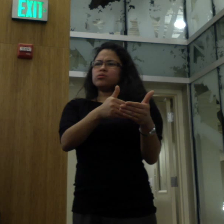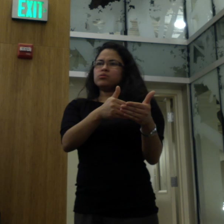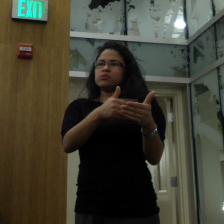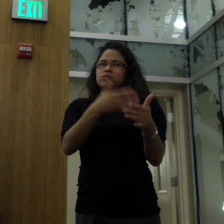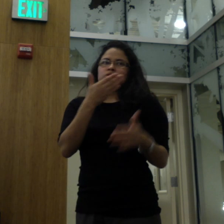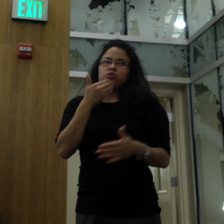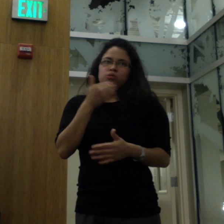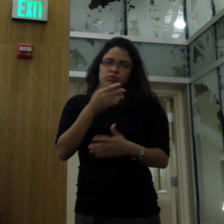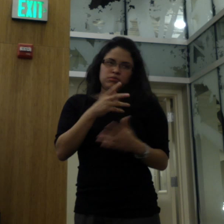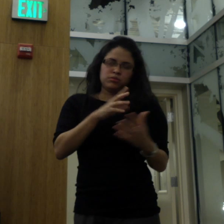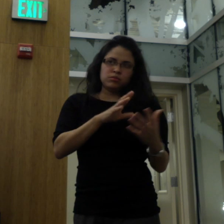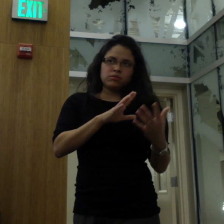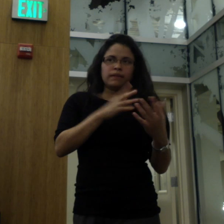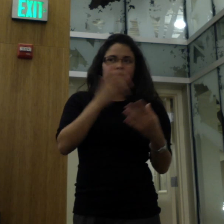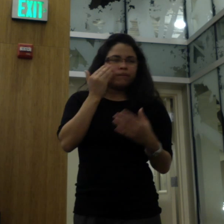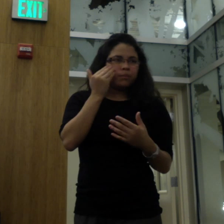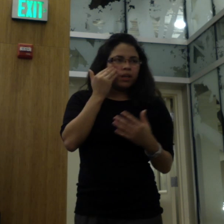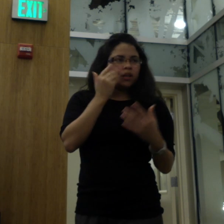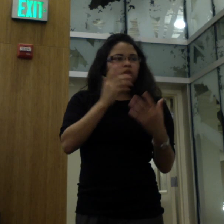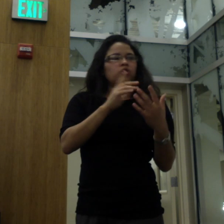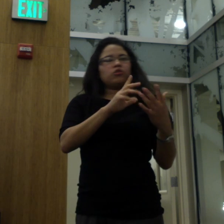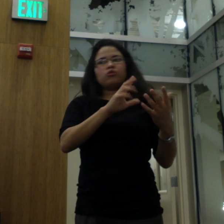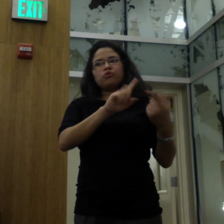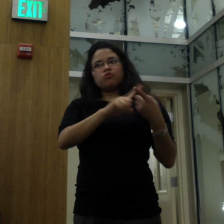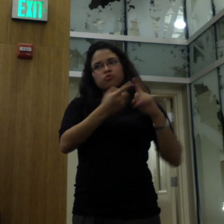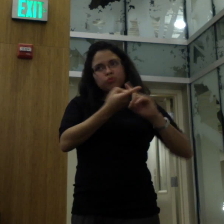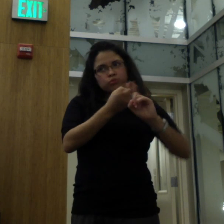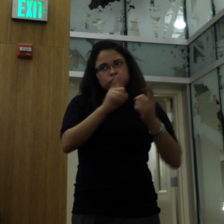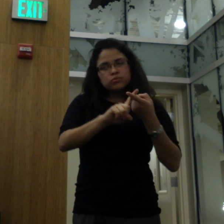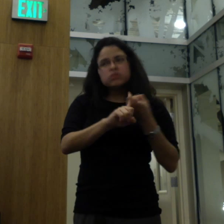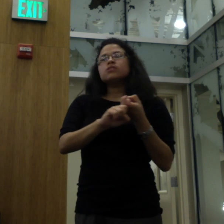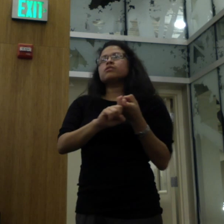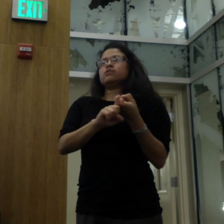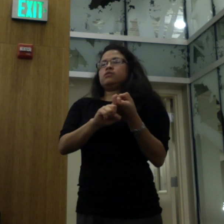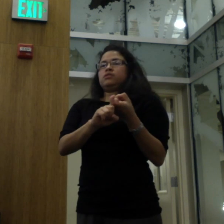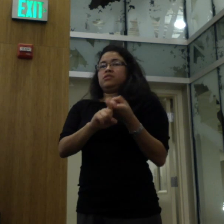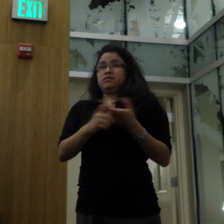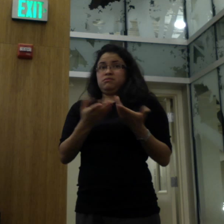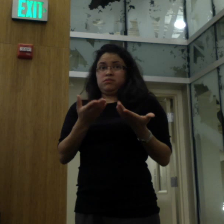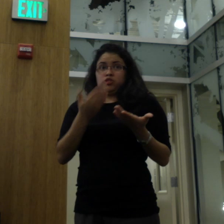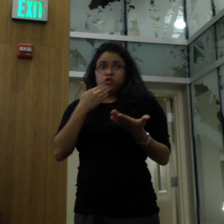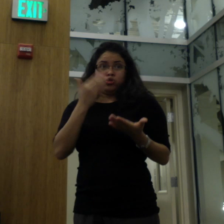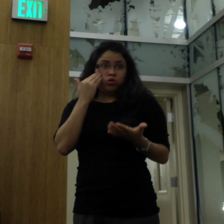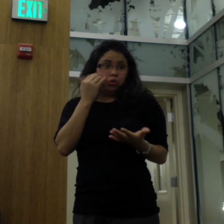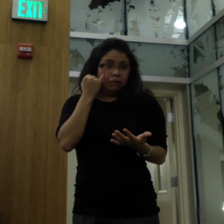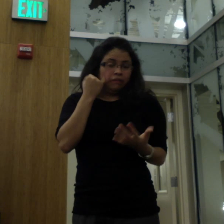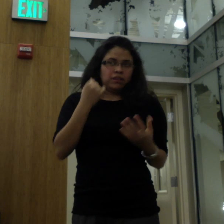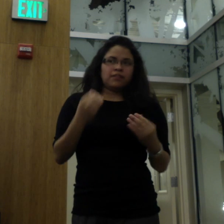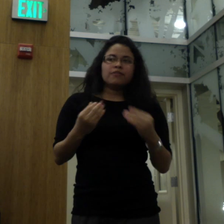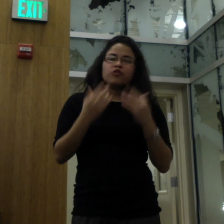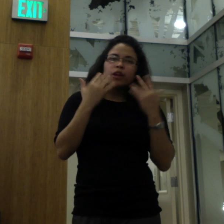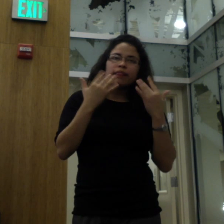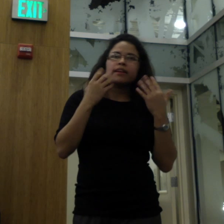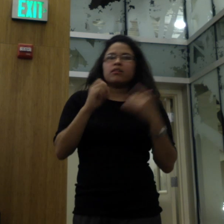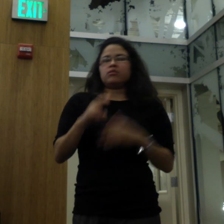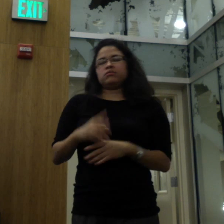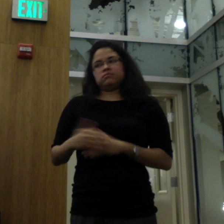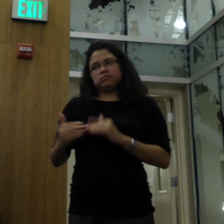your neighbors are. Might as well. Might as well know if they're nice or if they're going to be so.